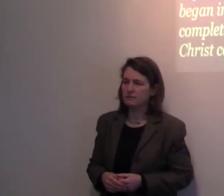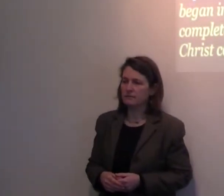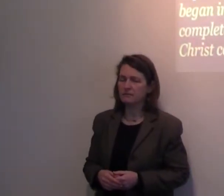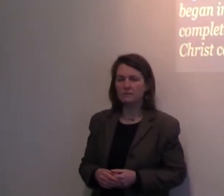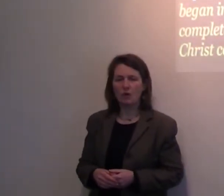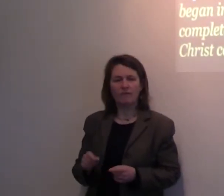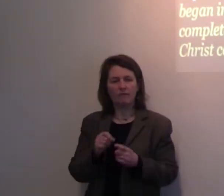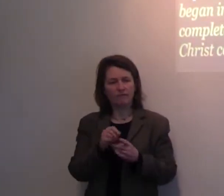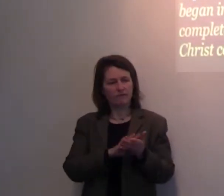Philippians